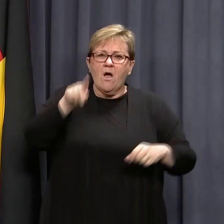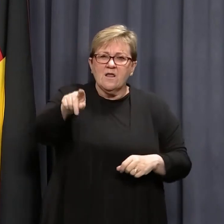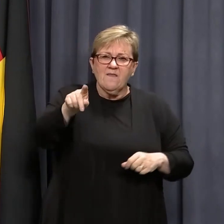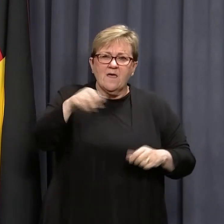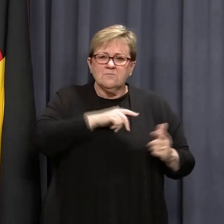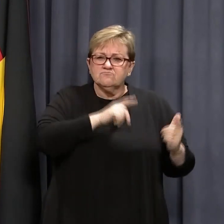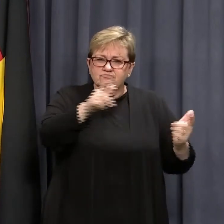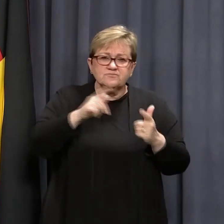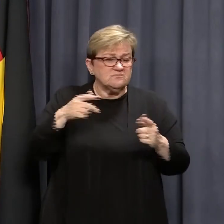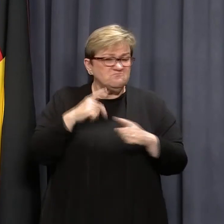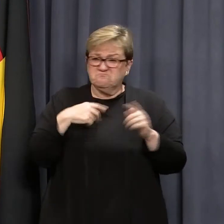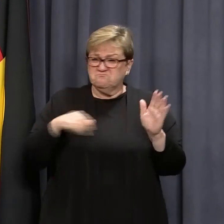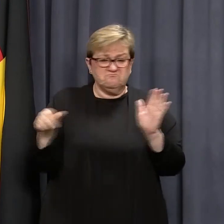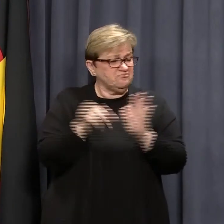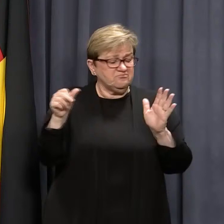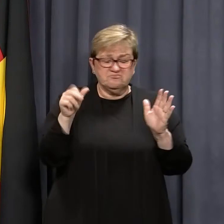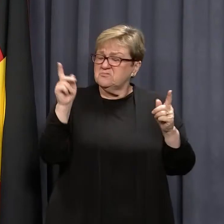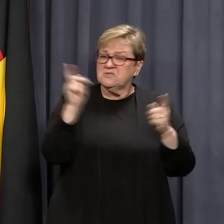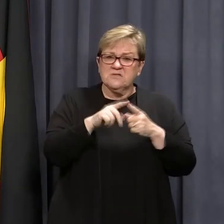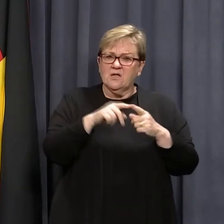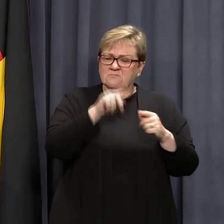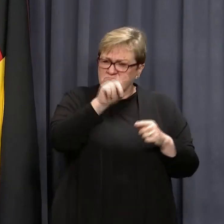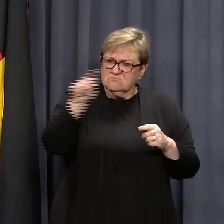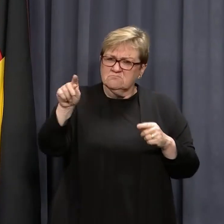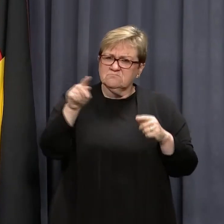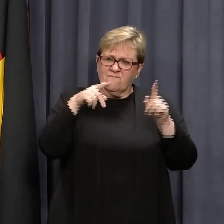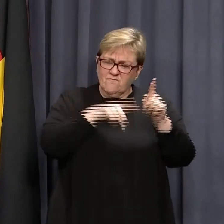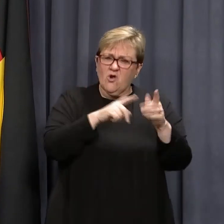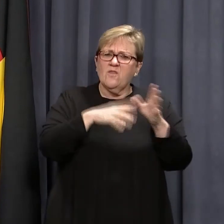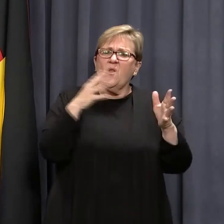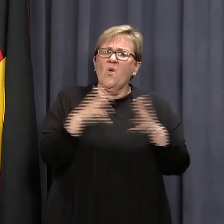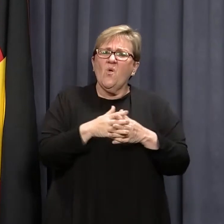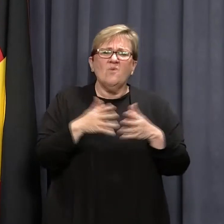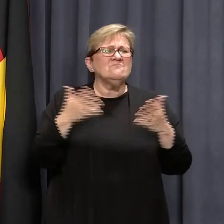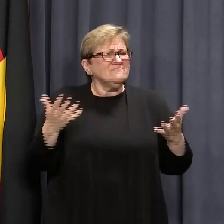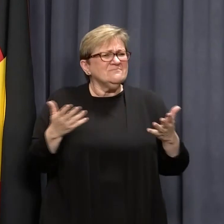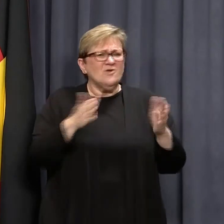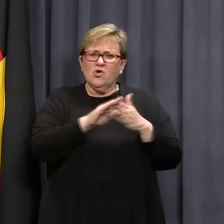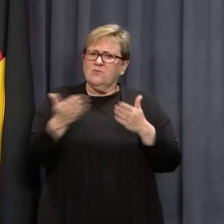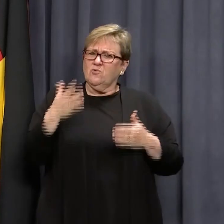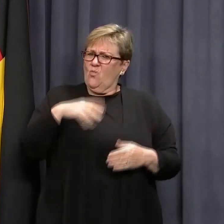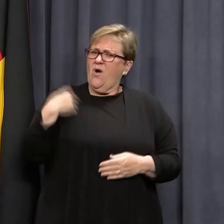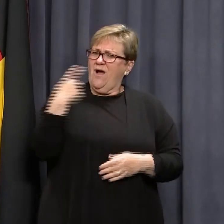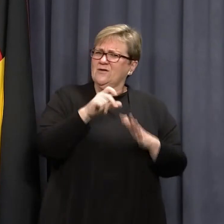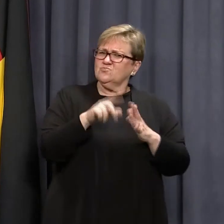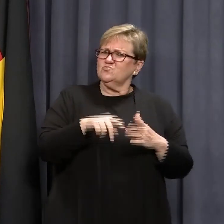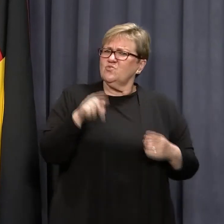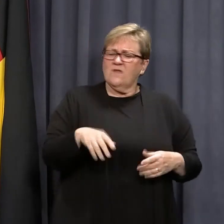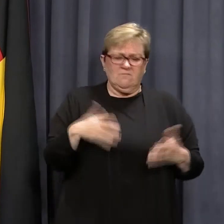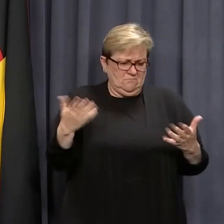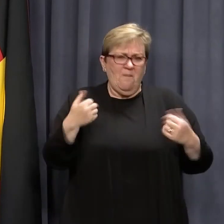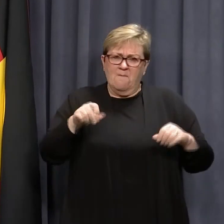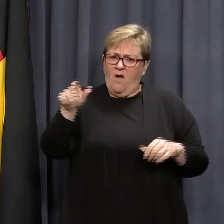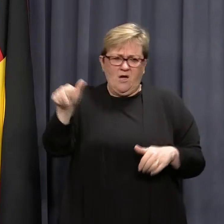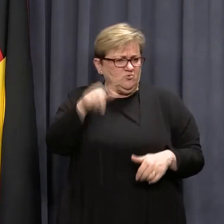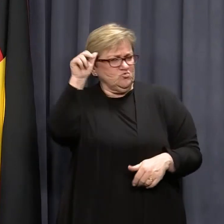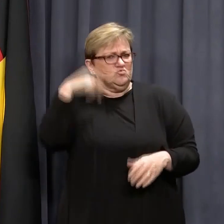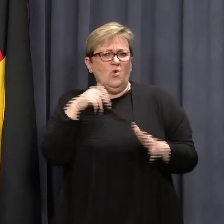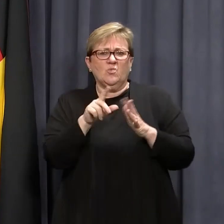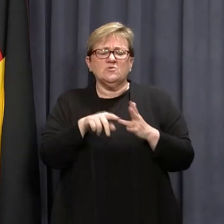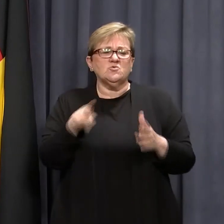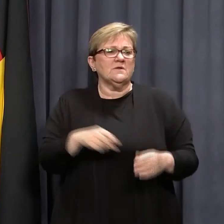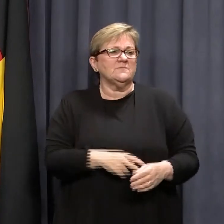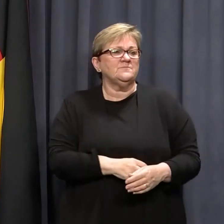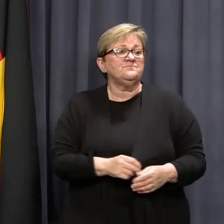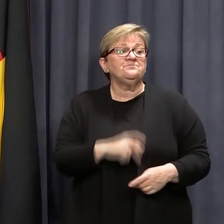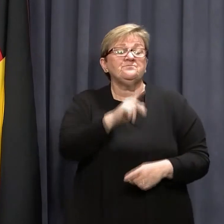to be relentless in strongly enforcing the law. That's what the community expect, and that's what the bikies should expect. Could we